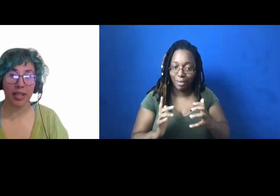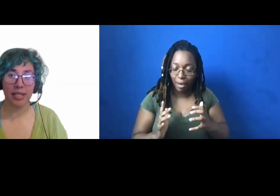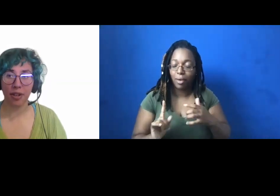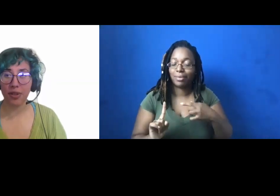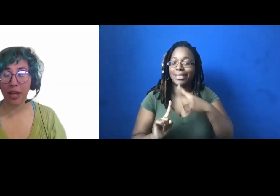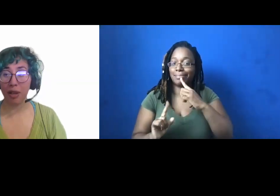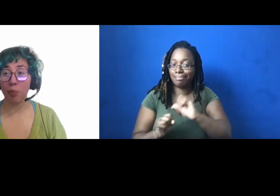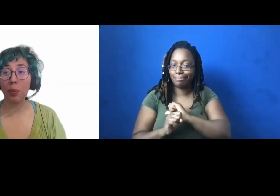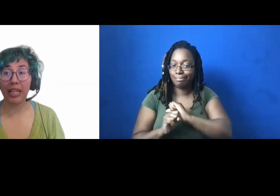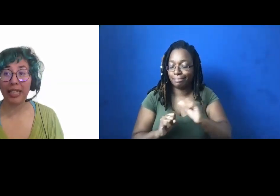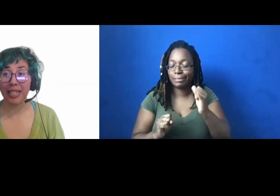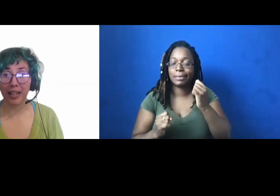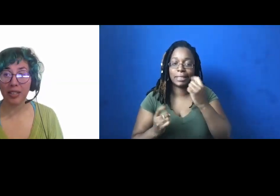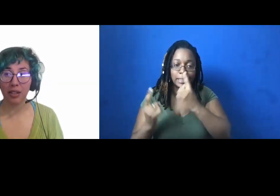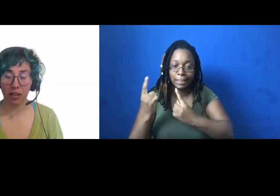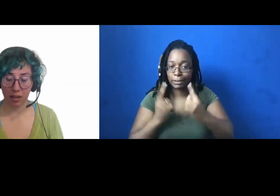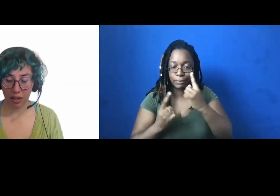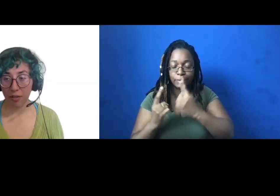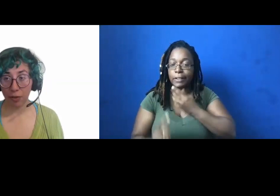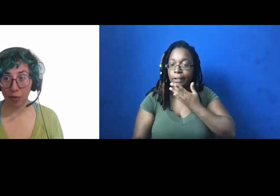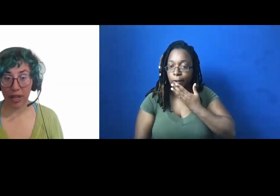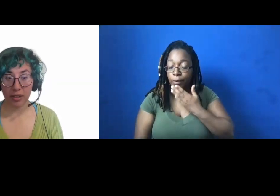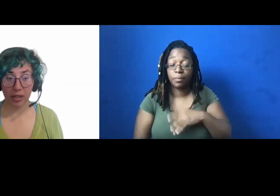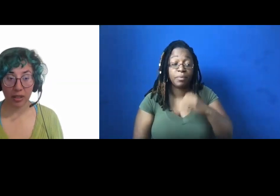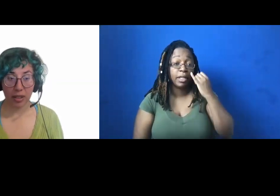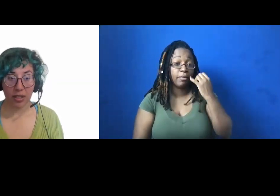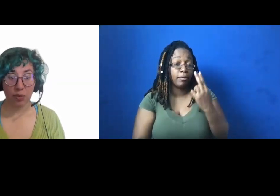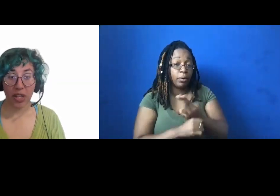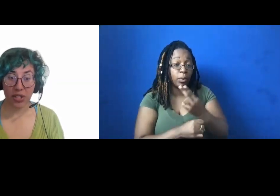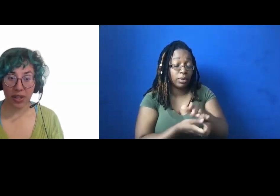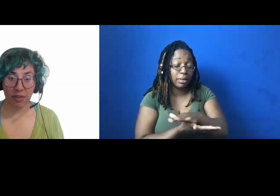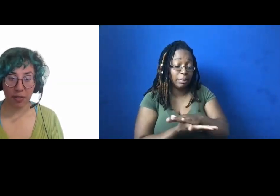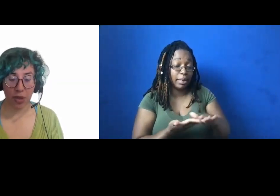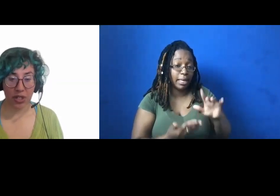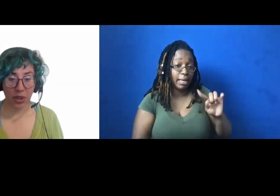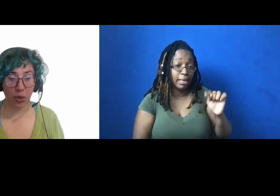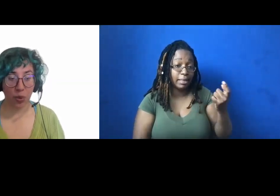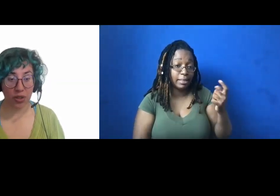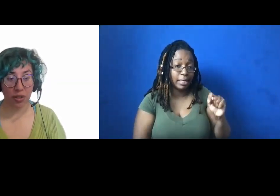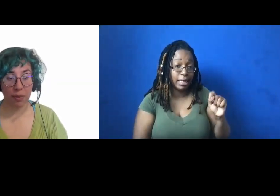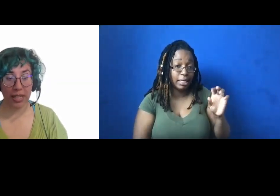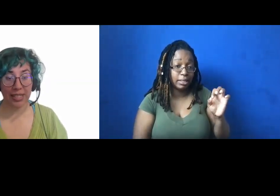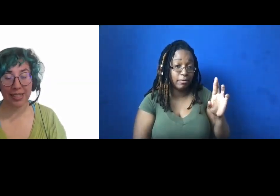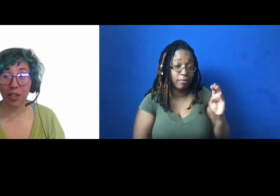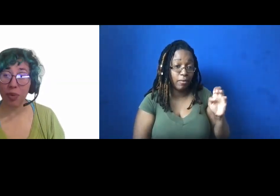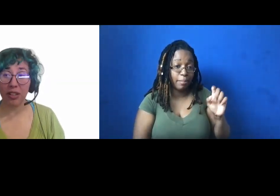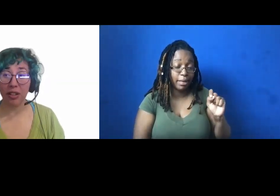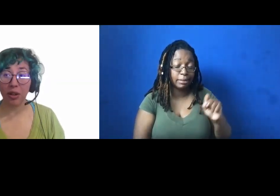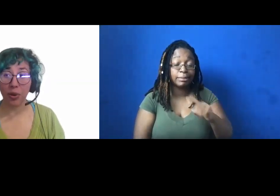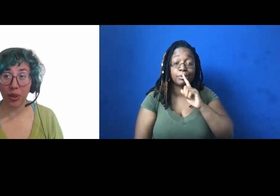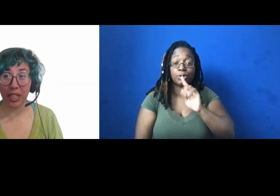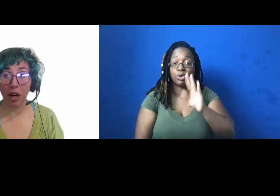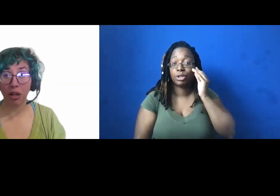in case they're using a plain text format. So make sure that information you want to convey does not